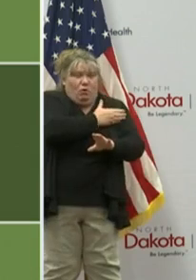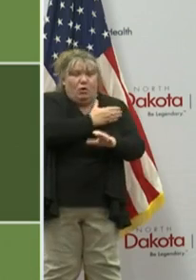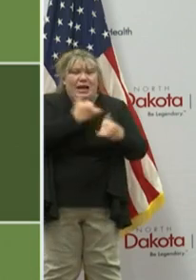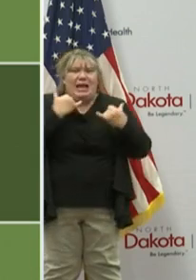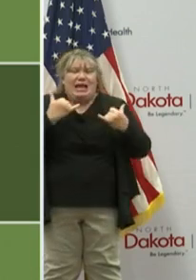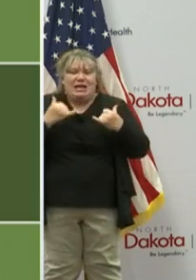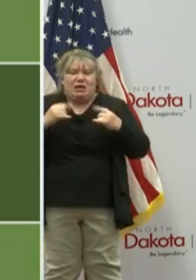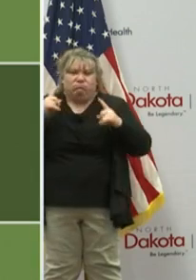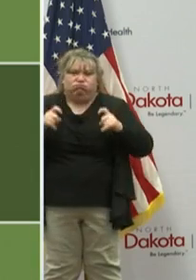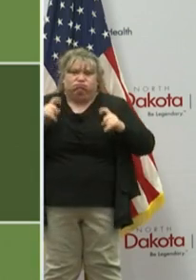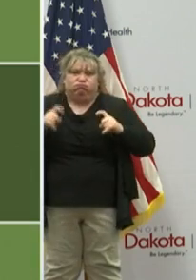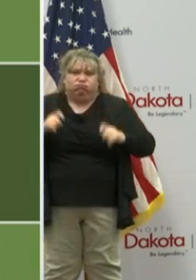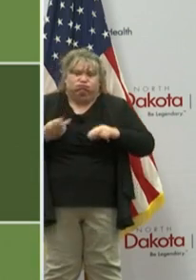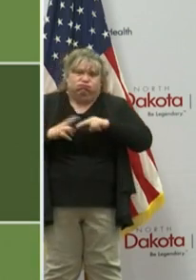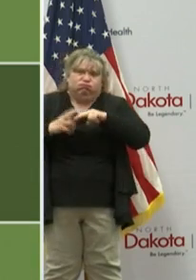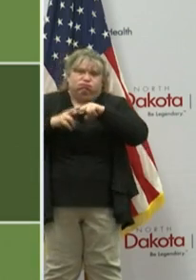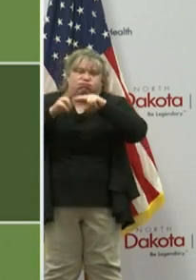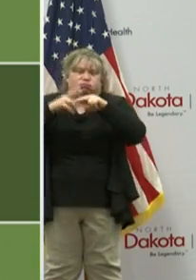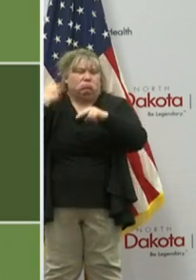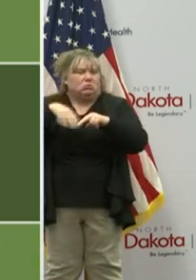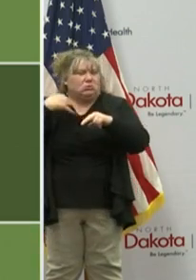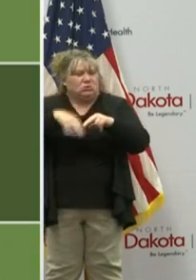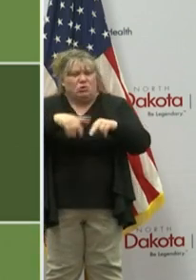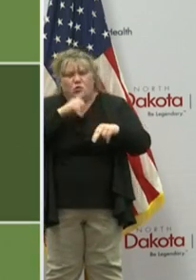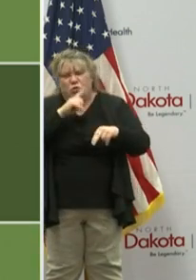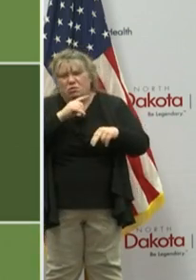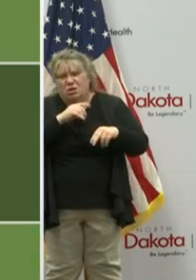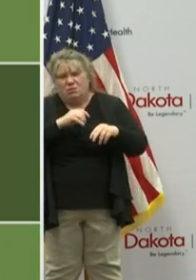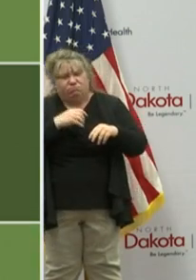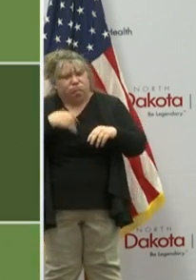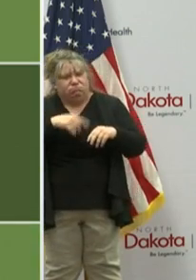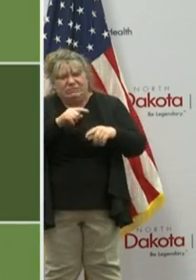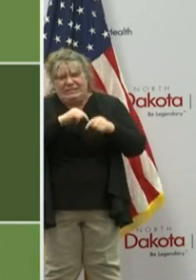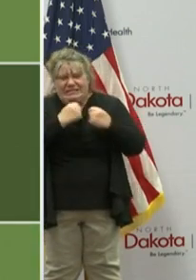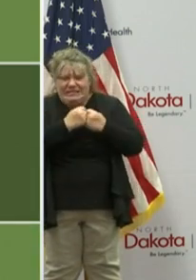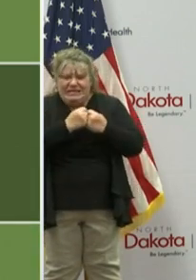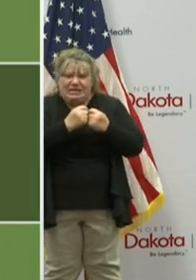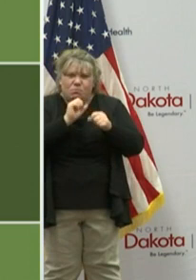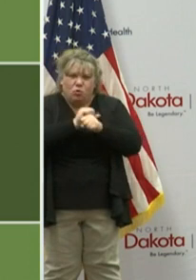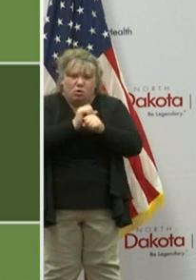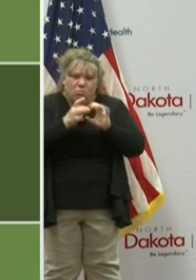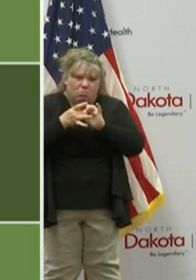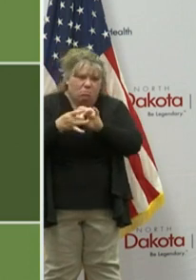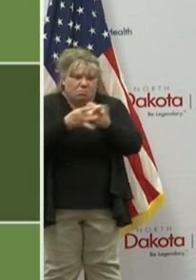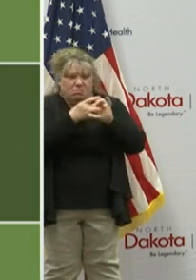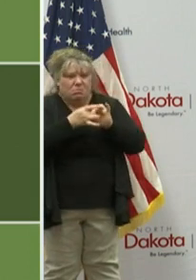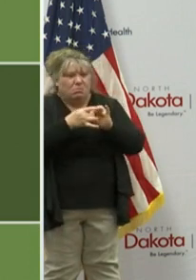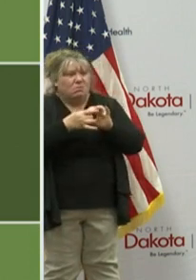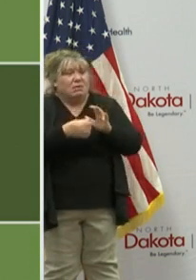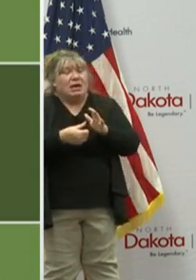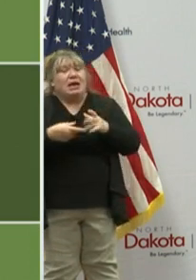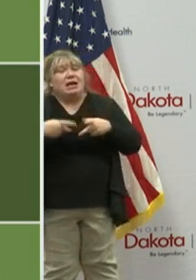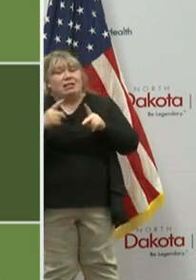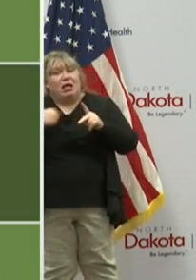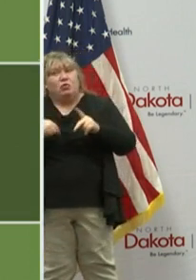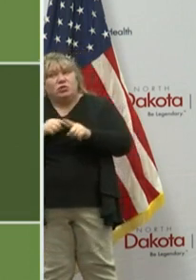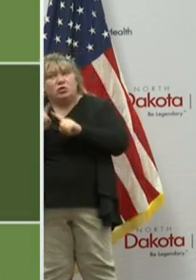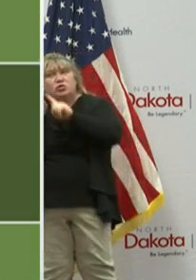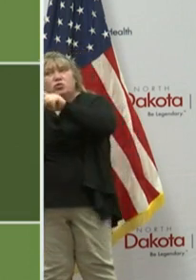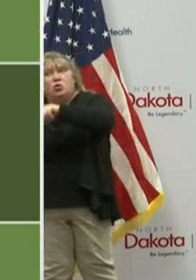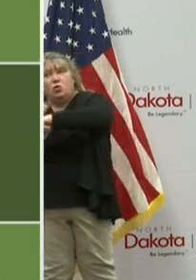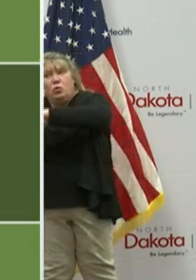is absolutely a team effort in regards to building that capacity. And it allows us to go out and